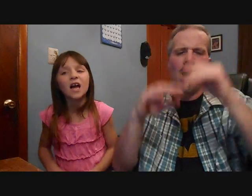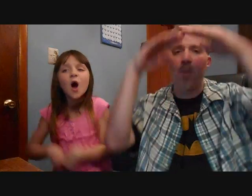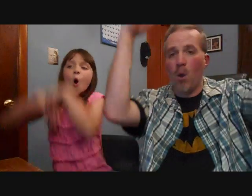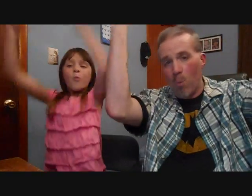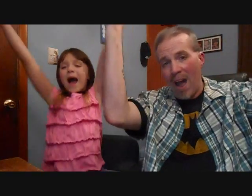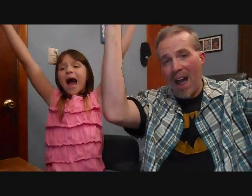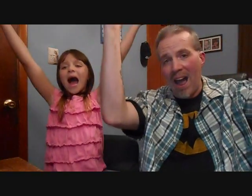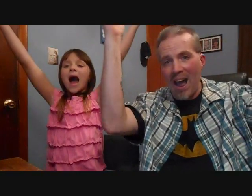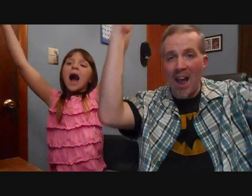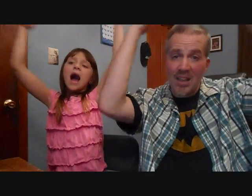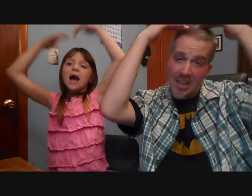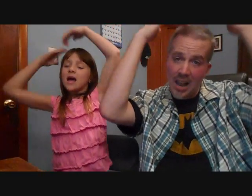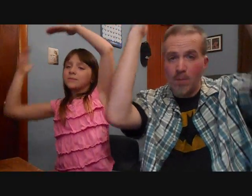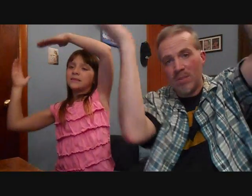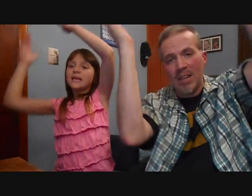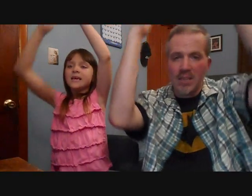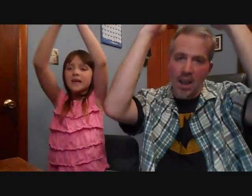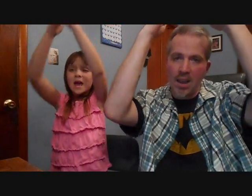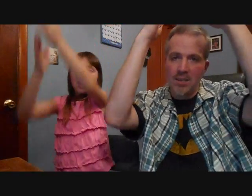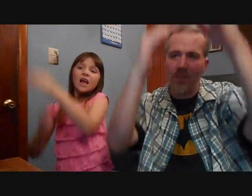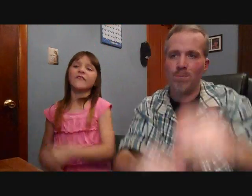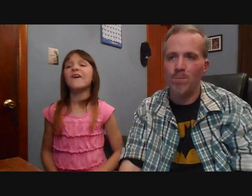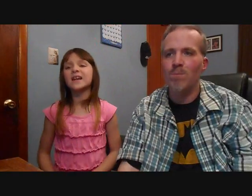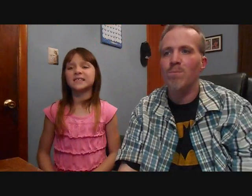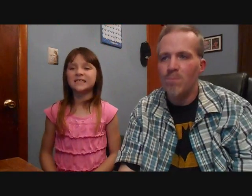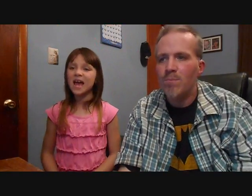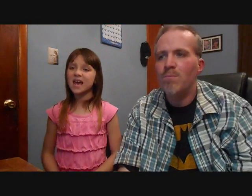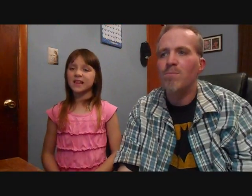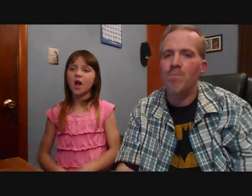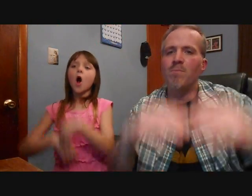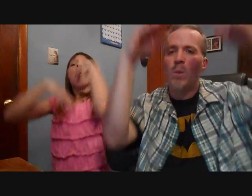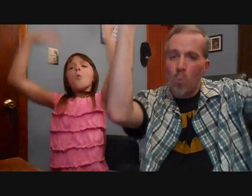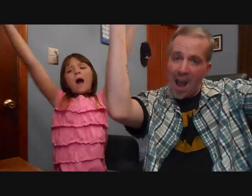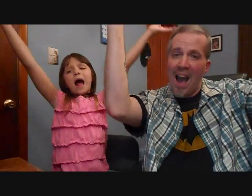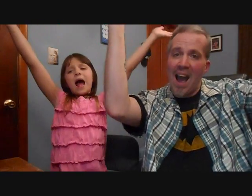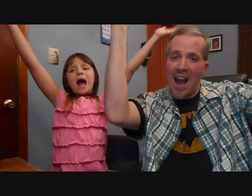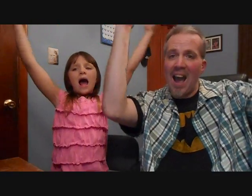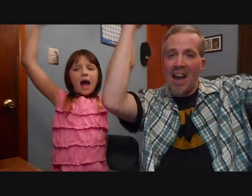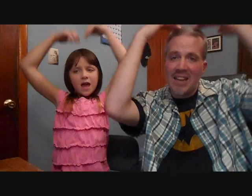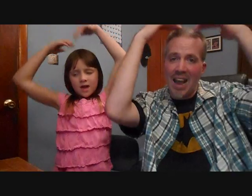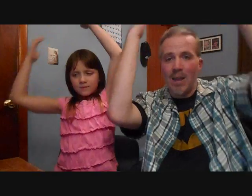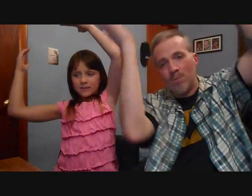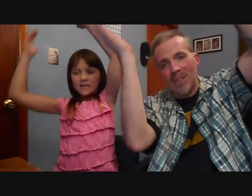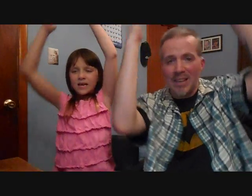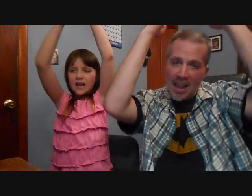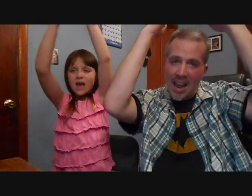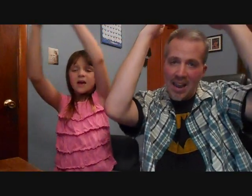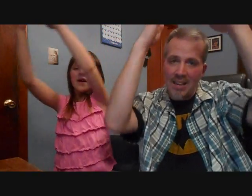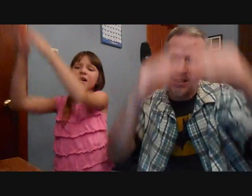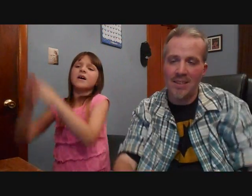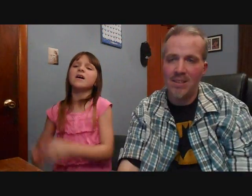at the YMCA It's fun to stay at the YMCA You